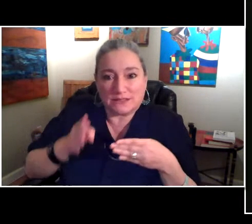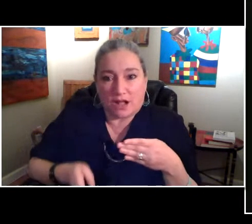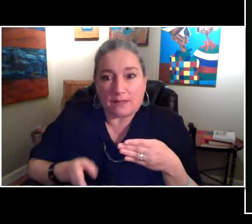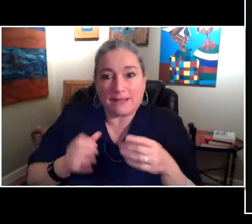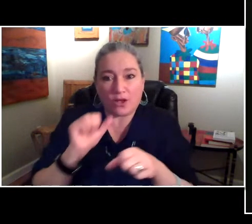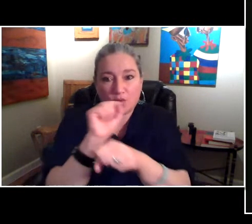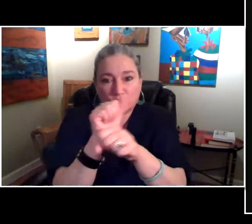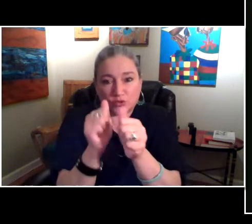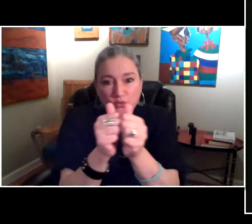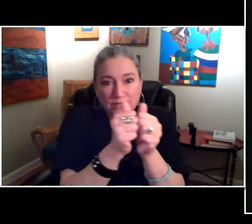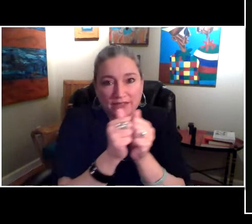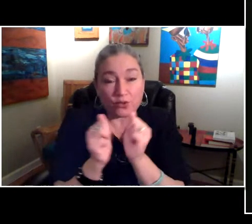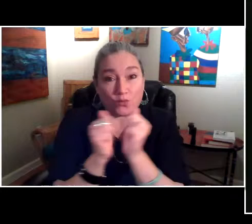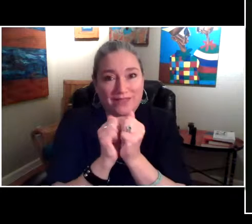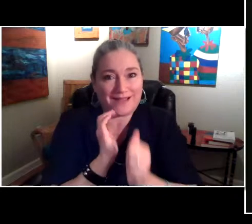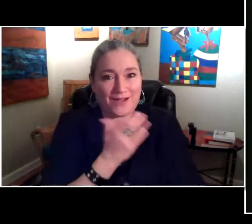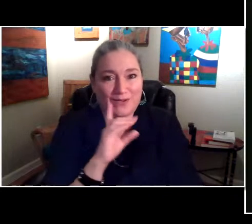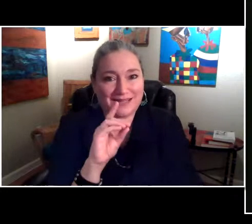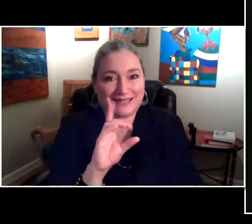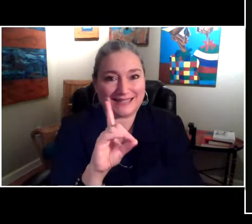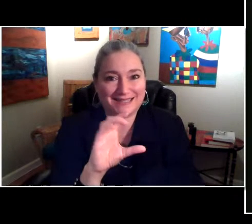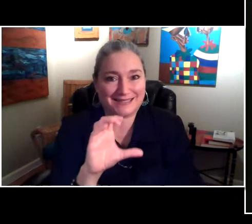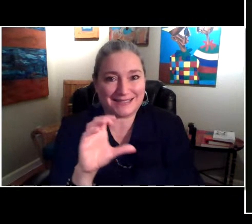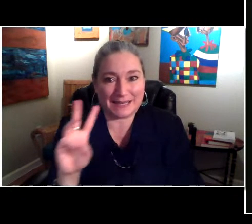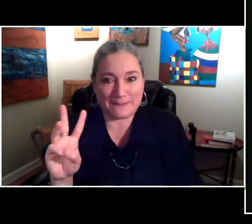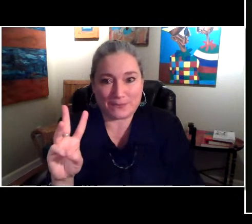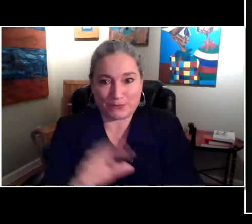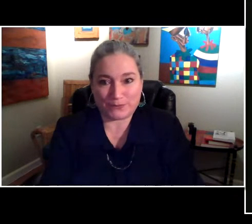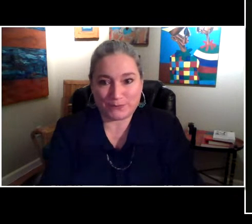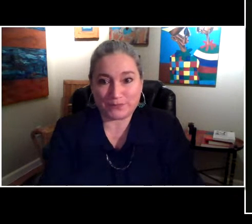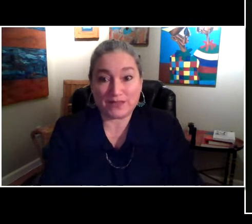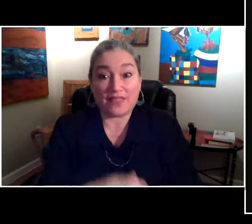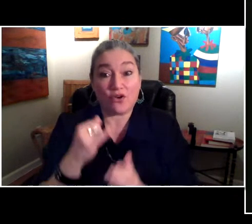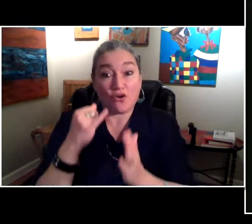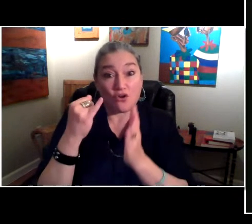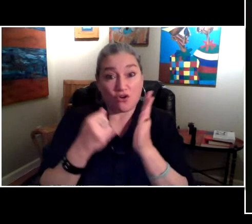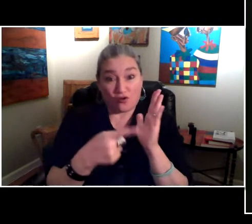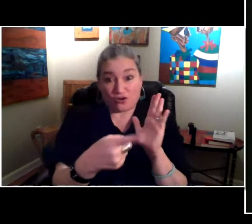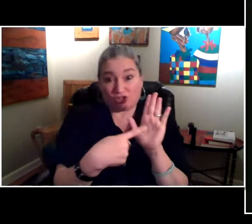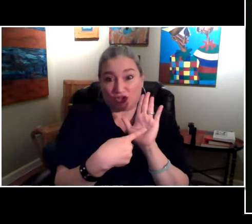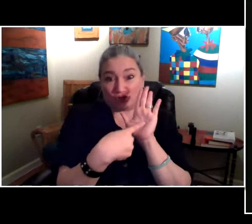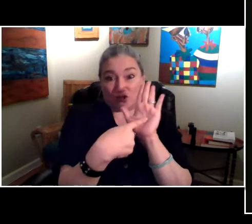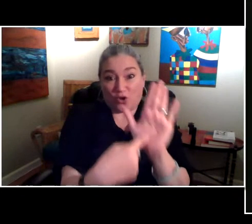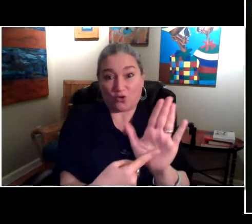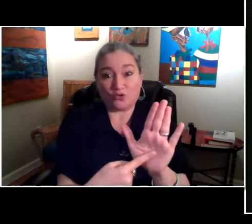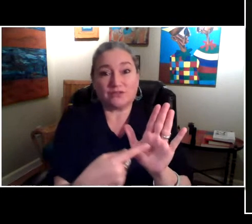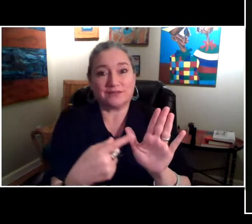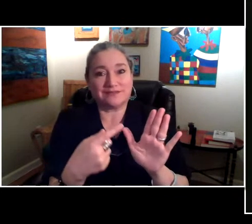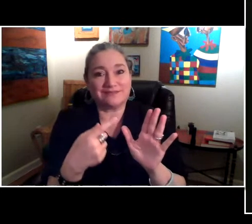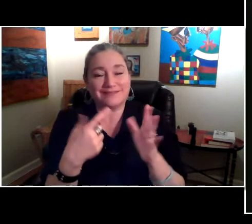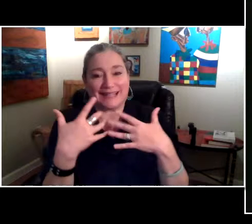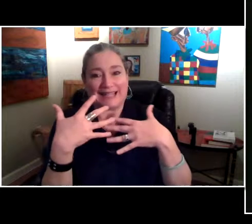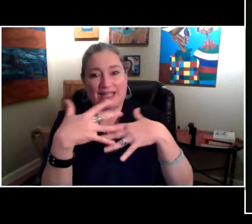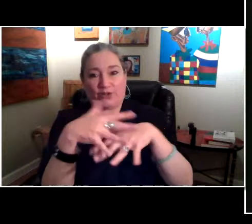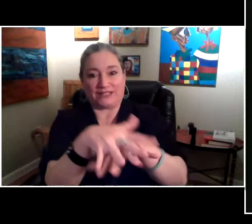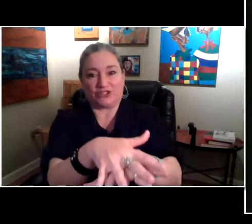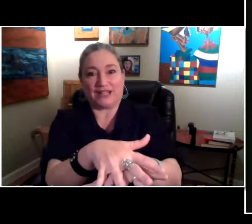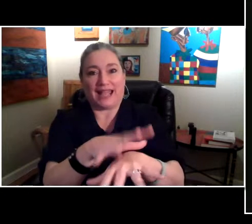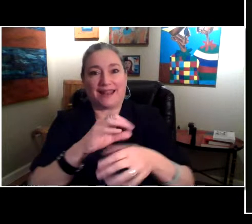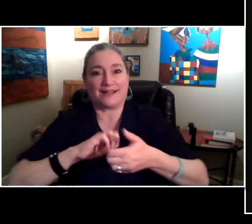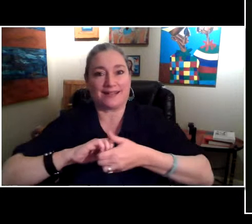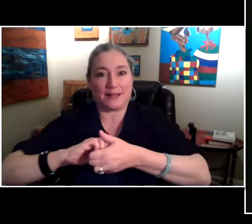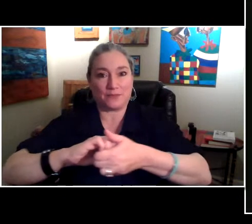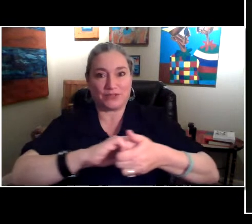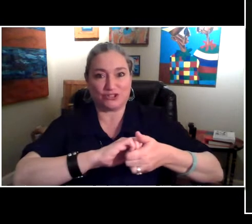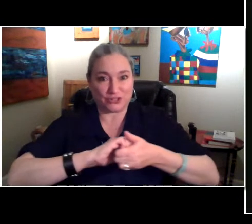and discussion. We will have better results by working together with our DCCW. So this